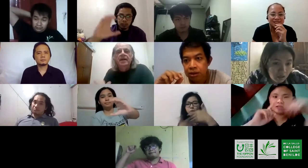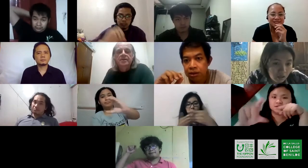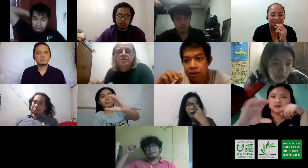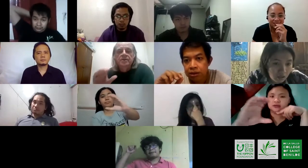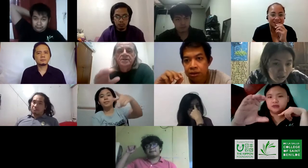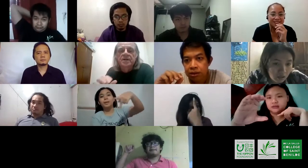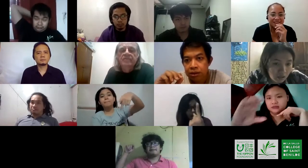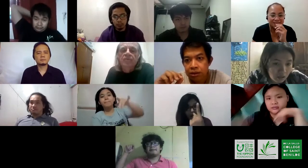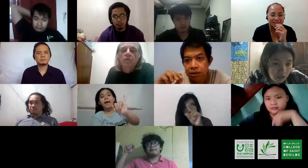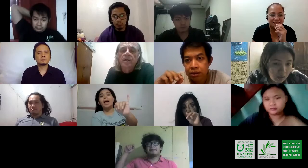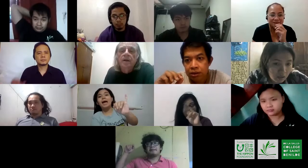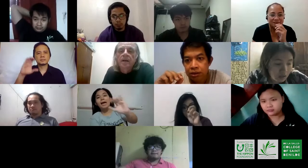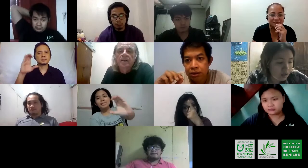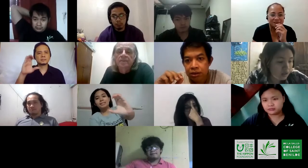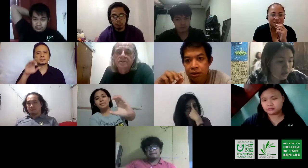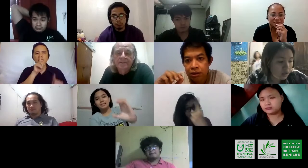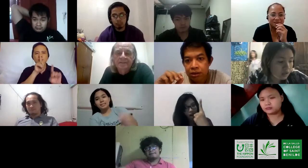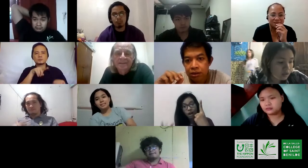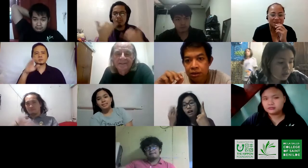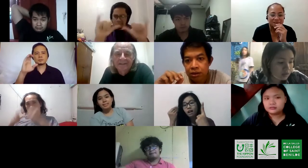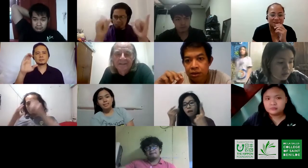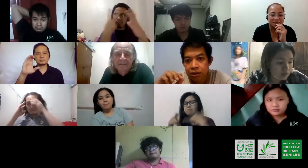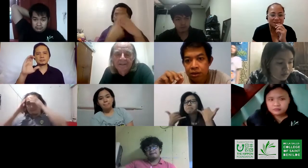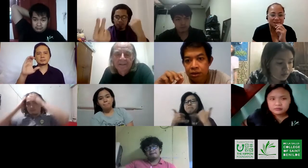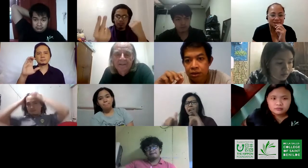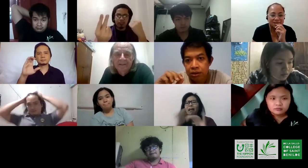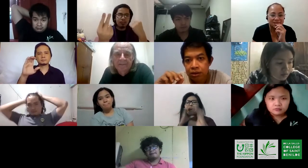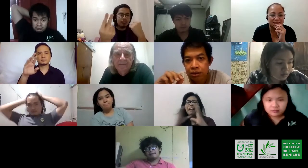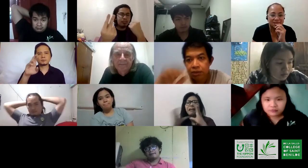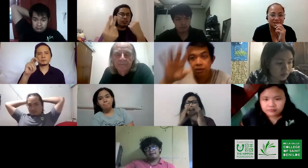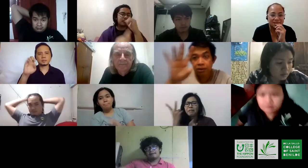C. The answer is C for Rennell Island.